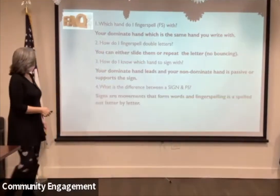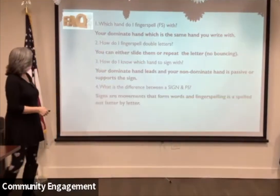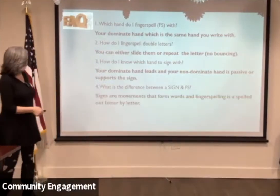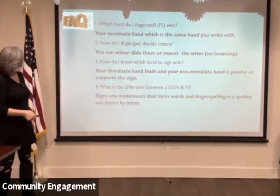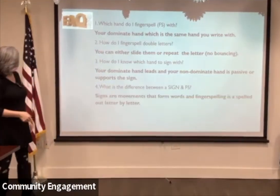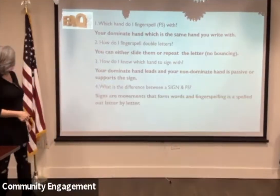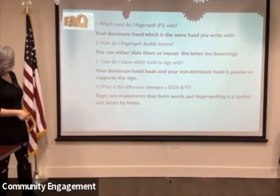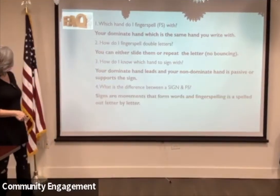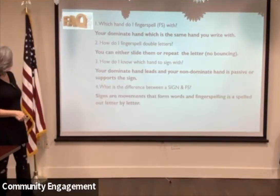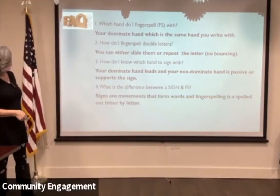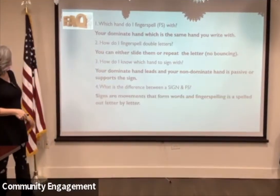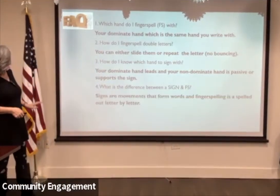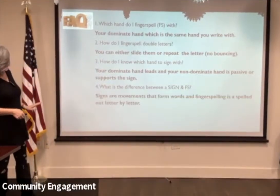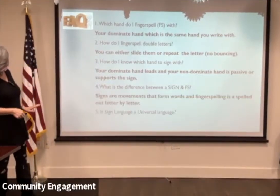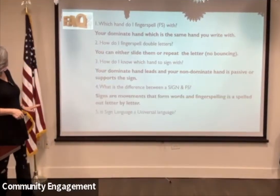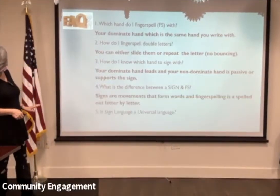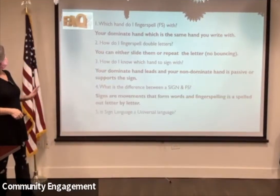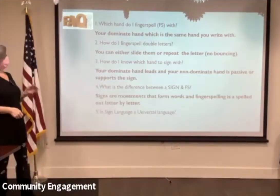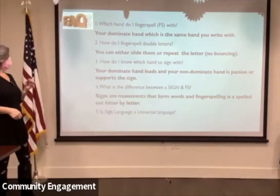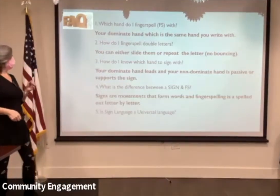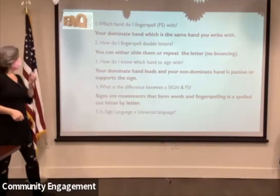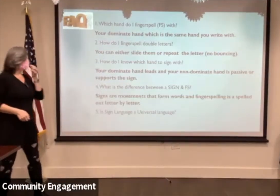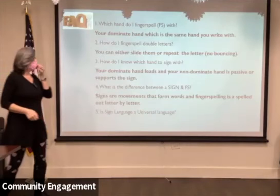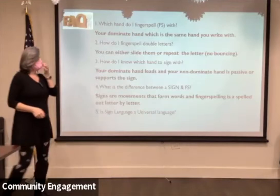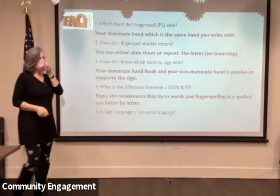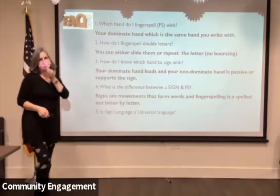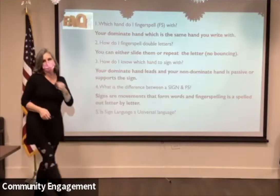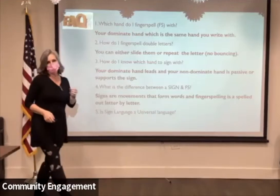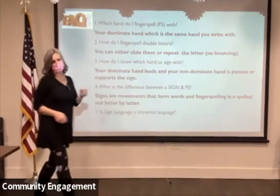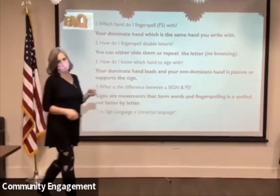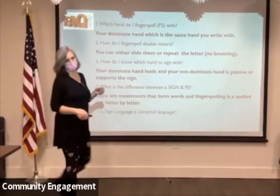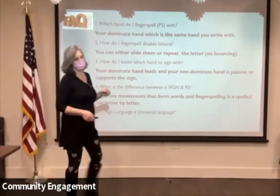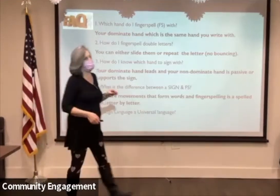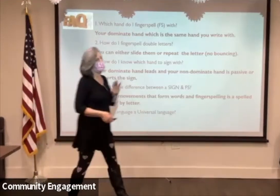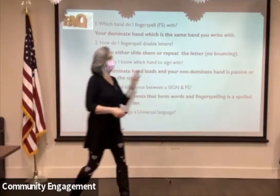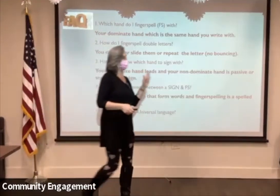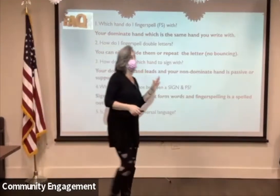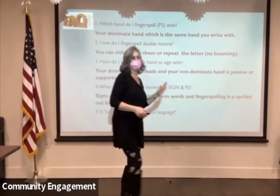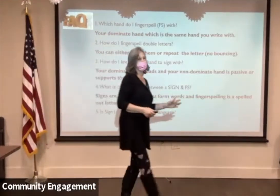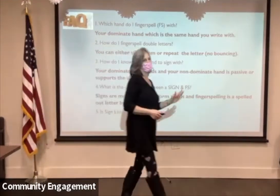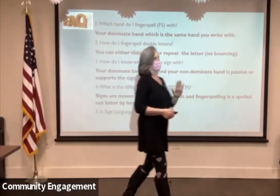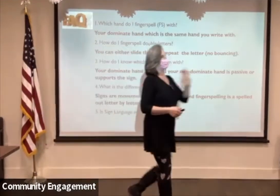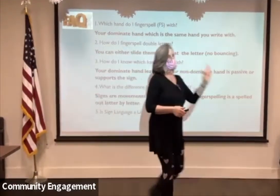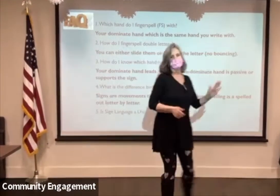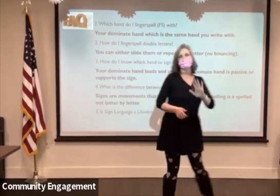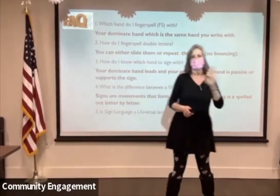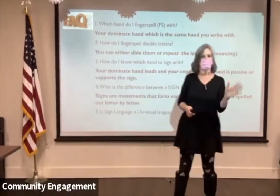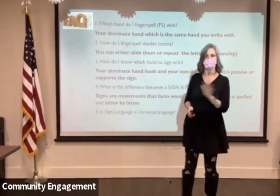Okay, and I think that, is sign language a universal language? Number one asked question, whether you're in high schools,